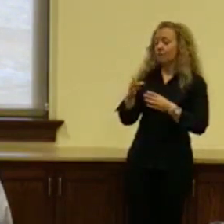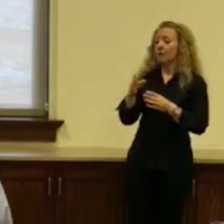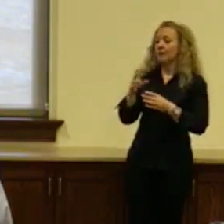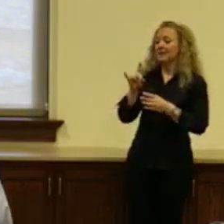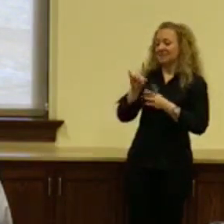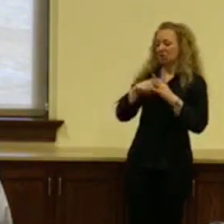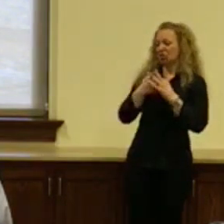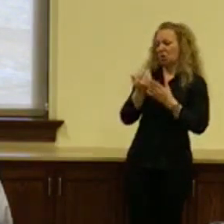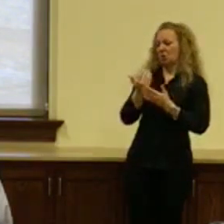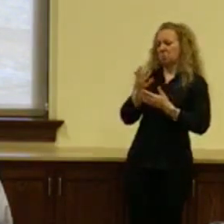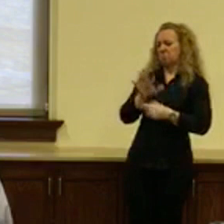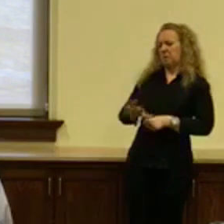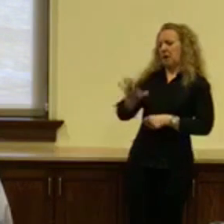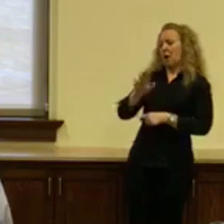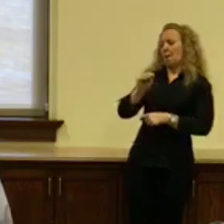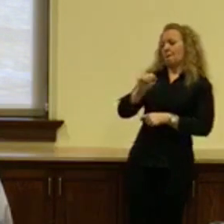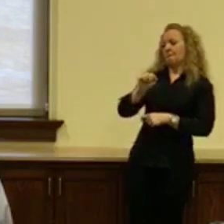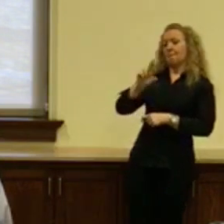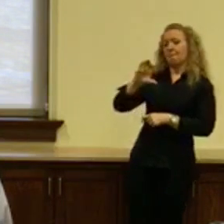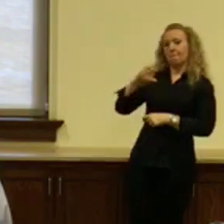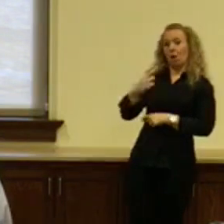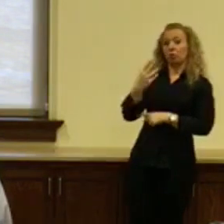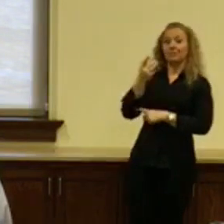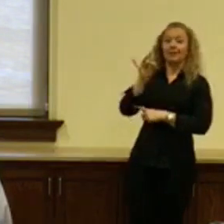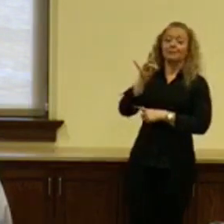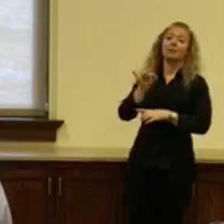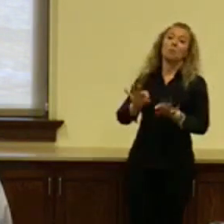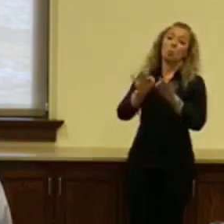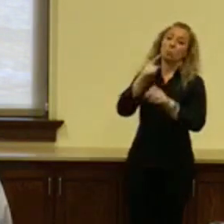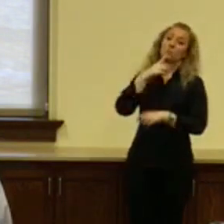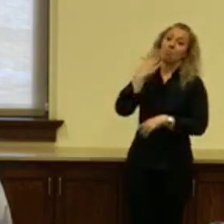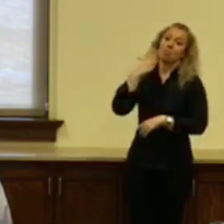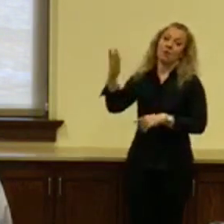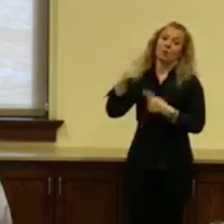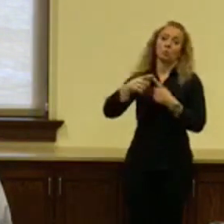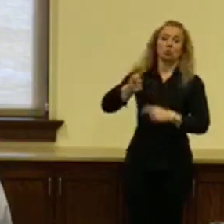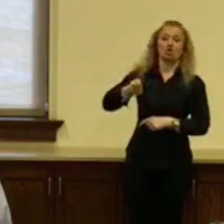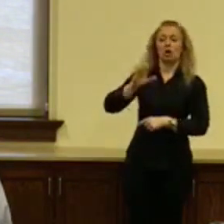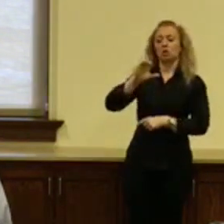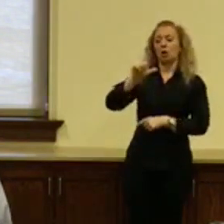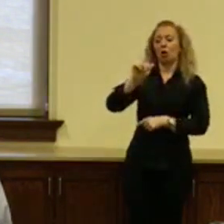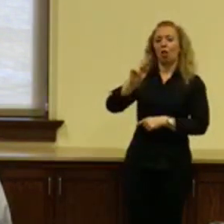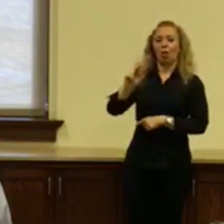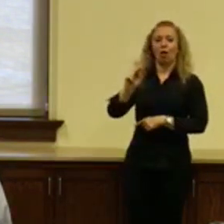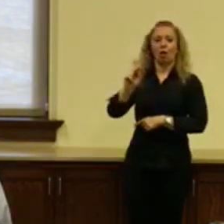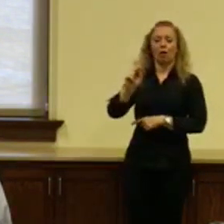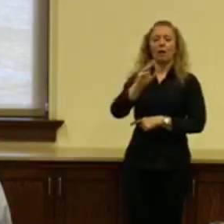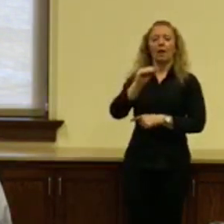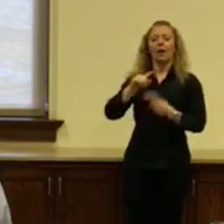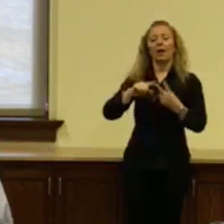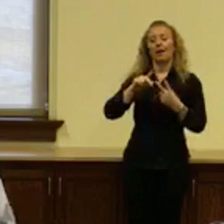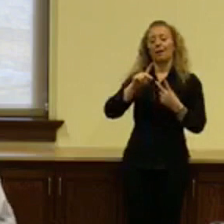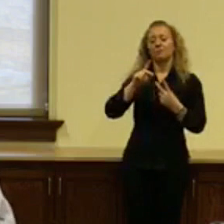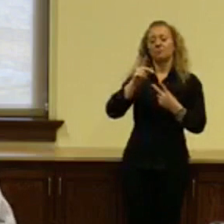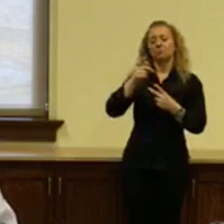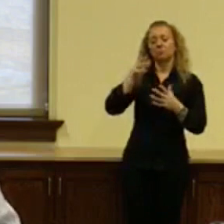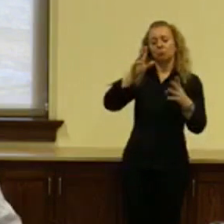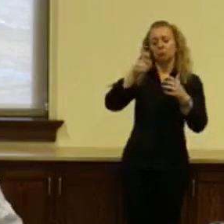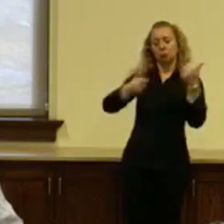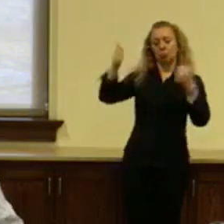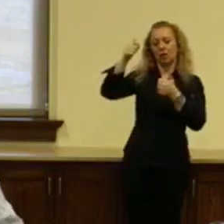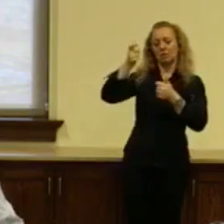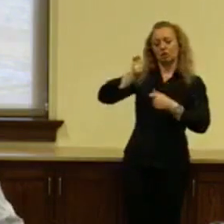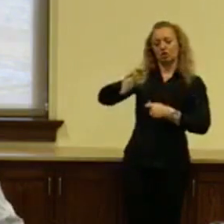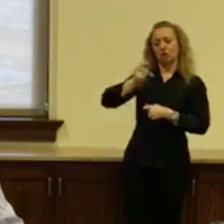around March 18th. And I really want to thank Judge Clark and the courts, President Judge Kim Clark, our